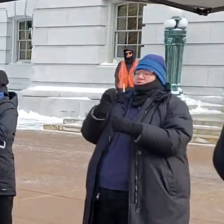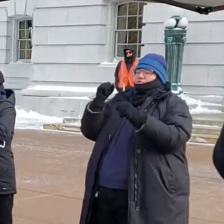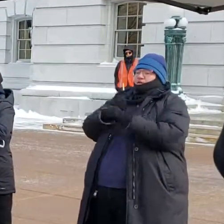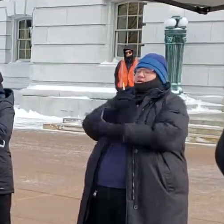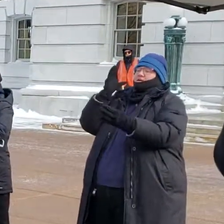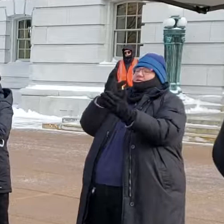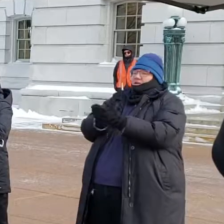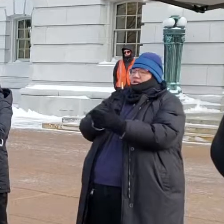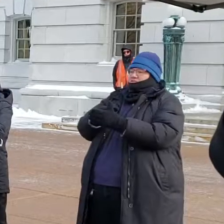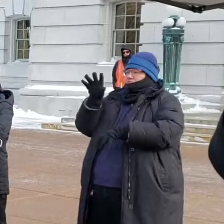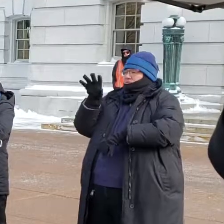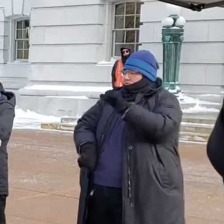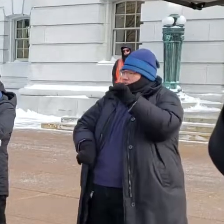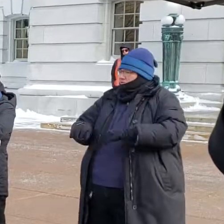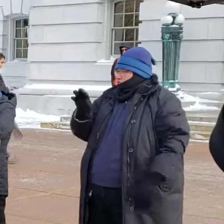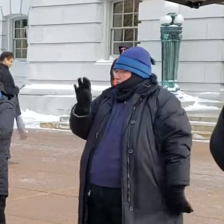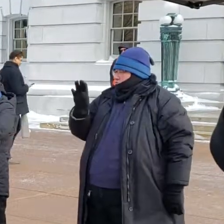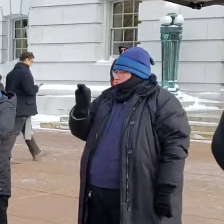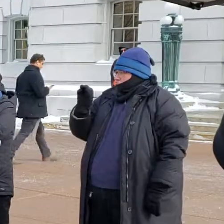against capitalism.